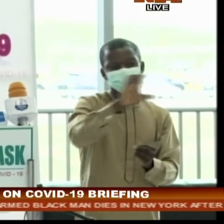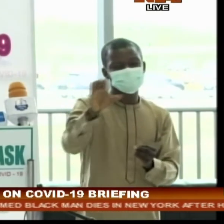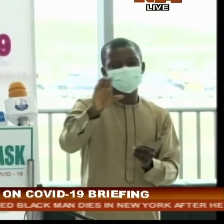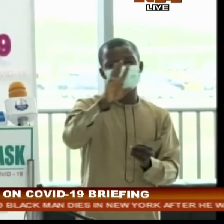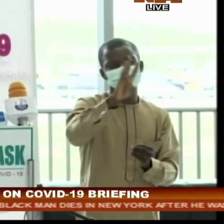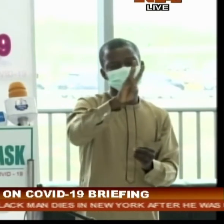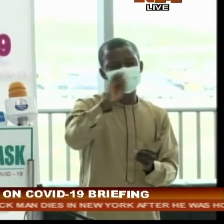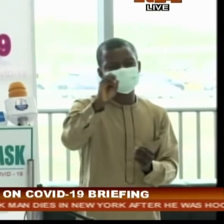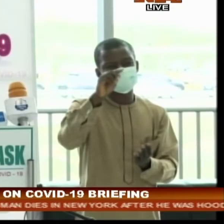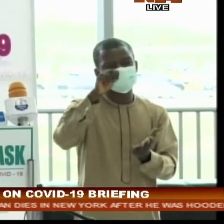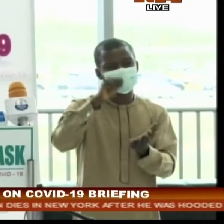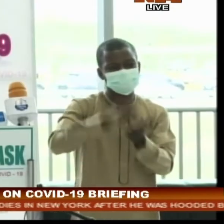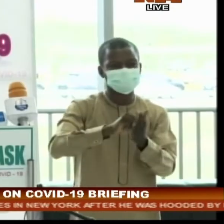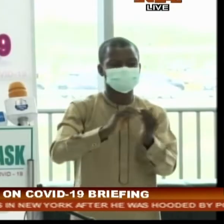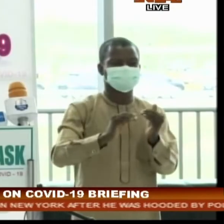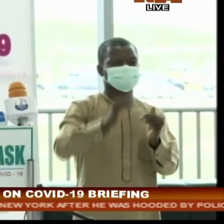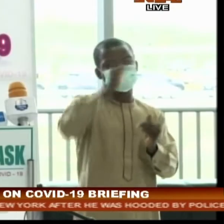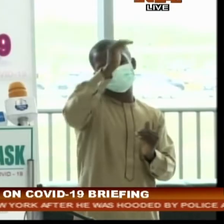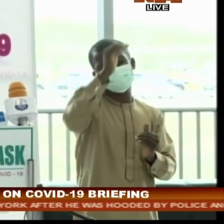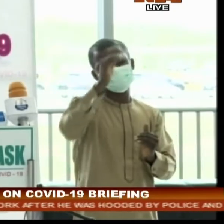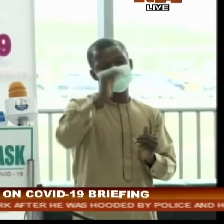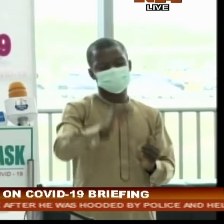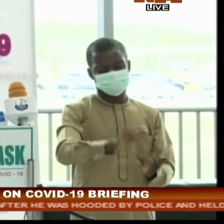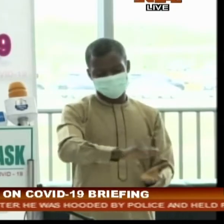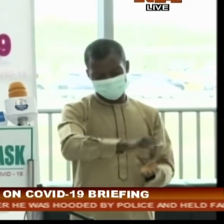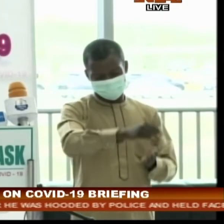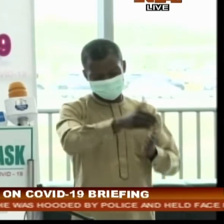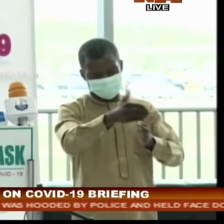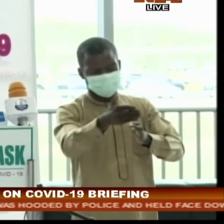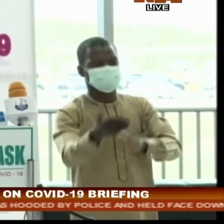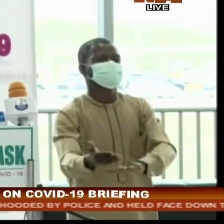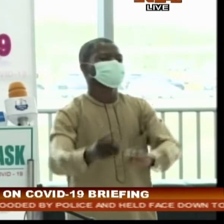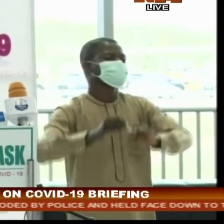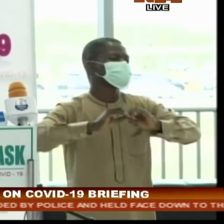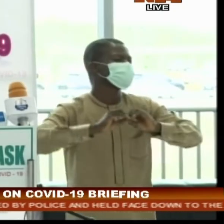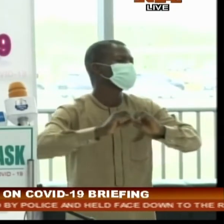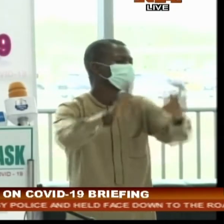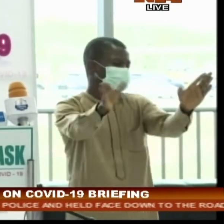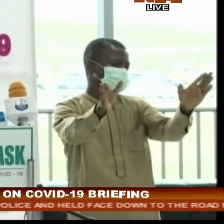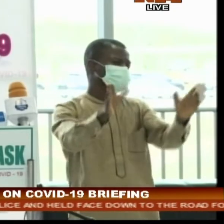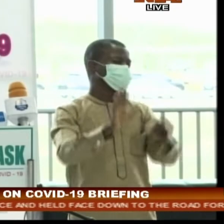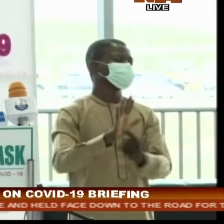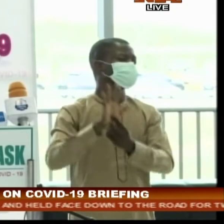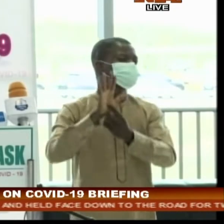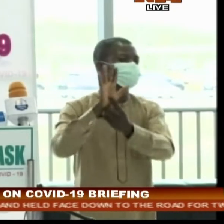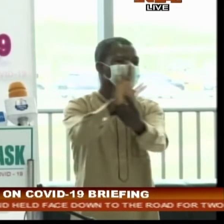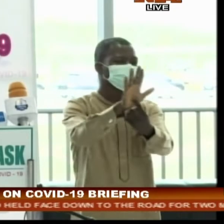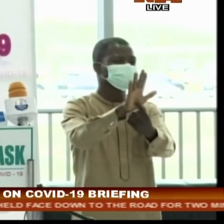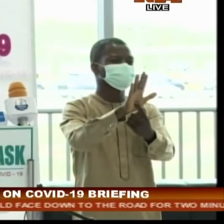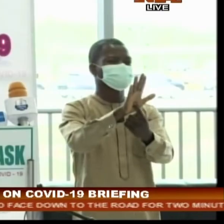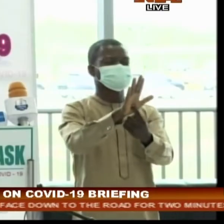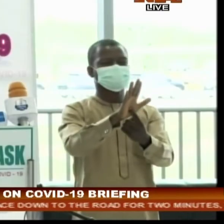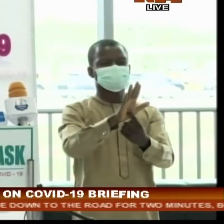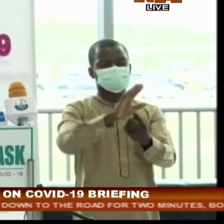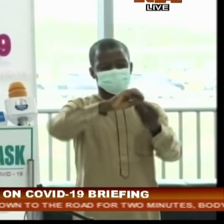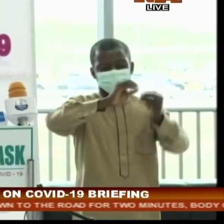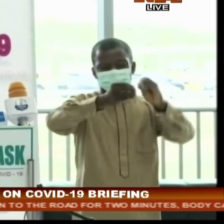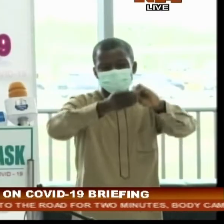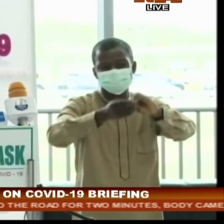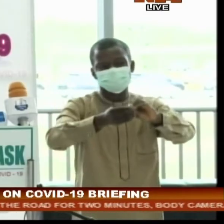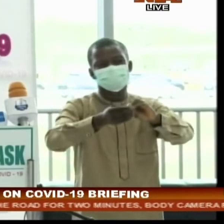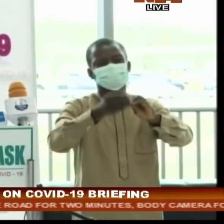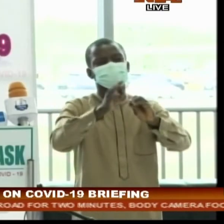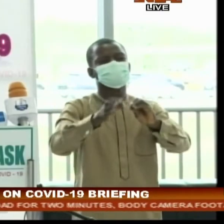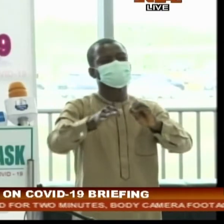860,000 plus deaths. A clear increase in absolute figures